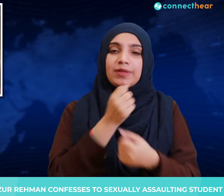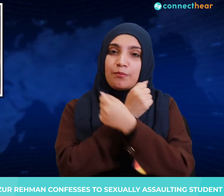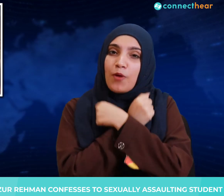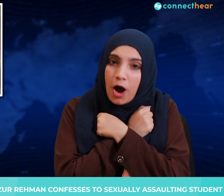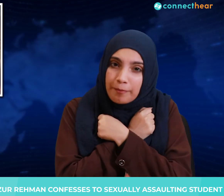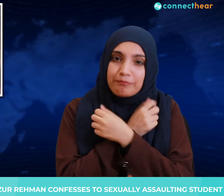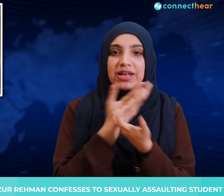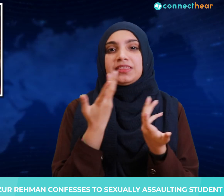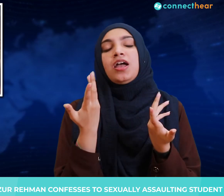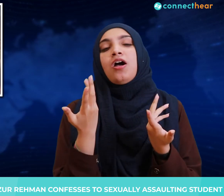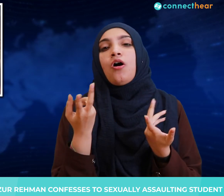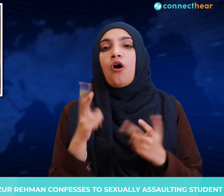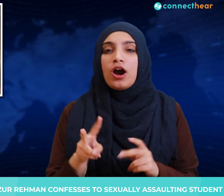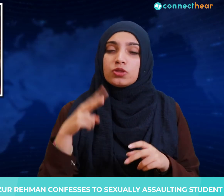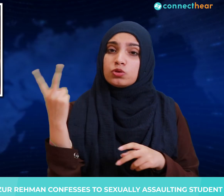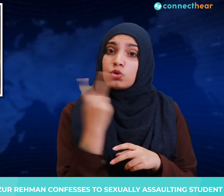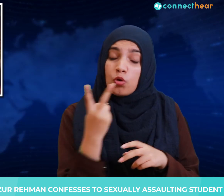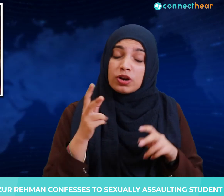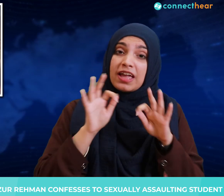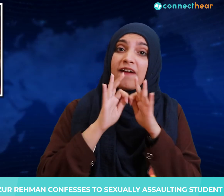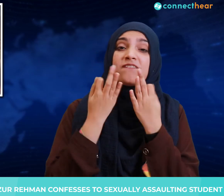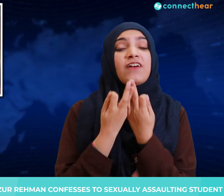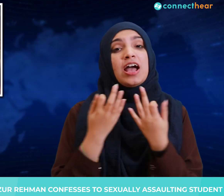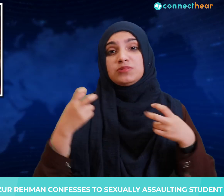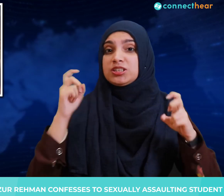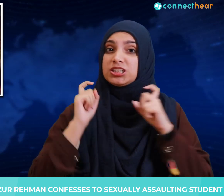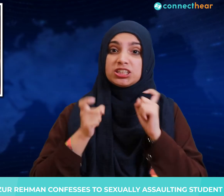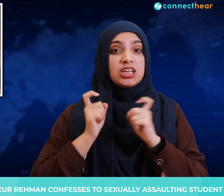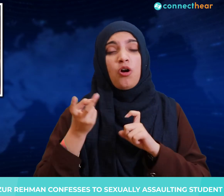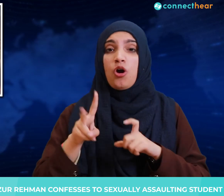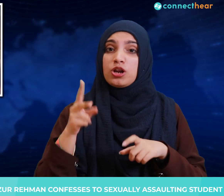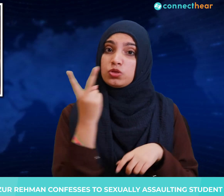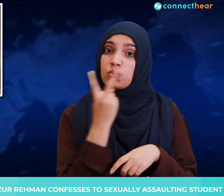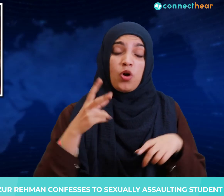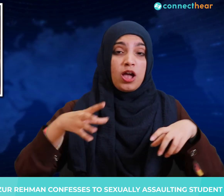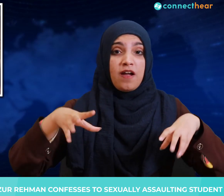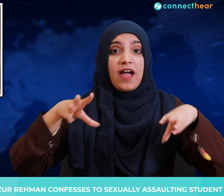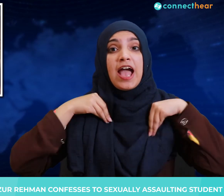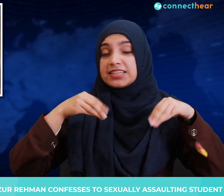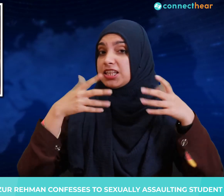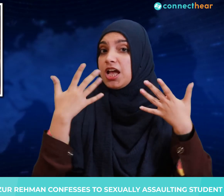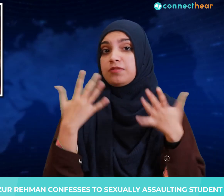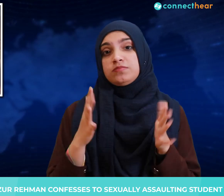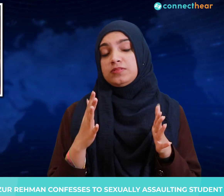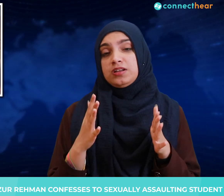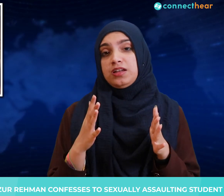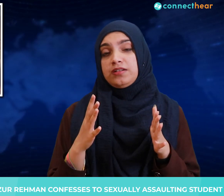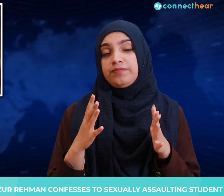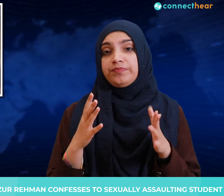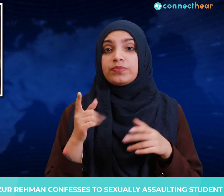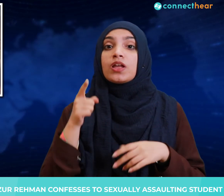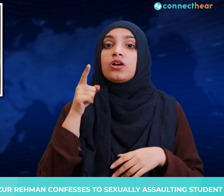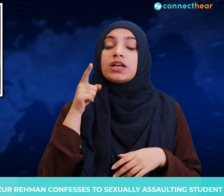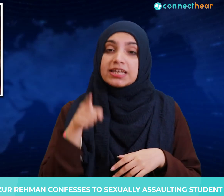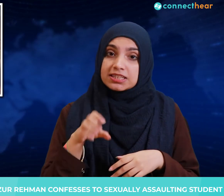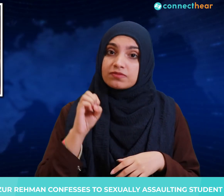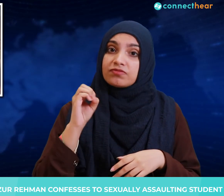Their families, on the other hand, are not ready to accept their love and friendship. As Dhoop ki Deewar